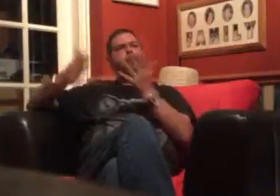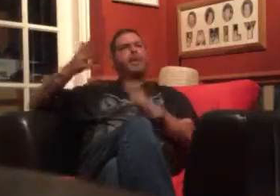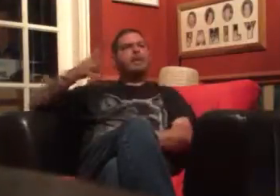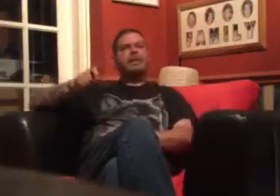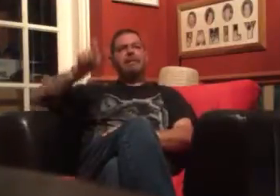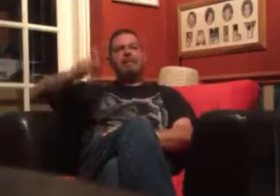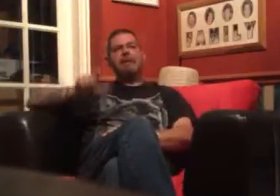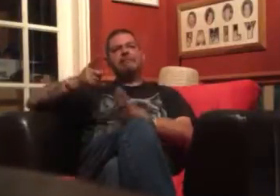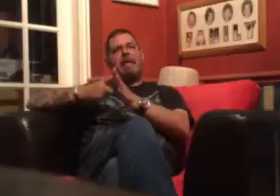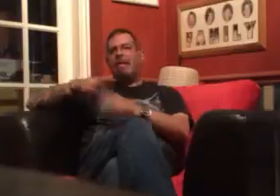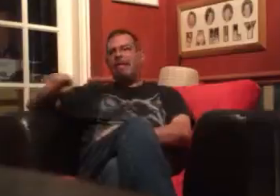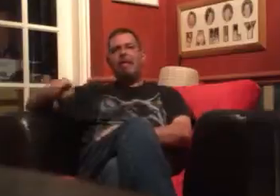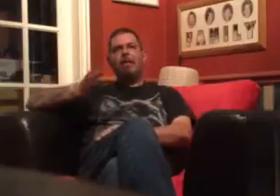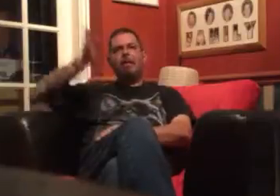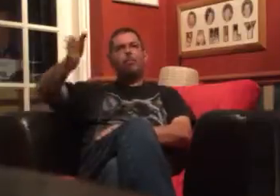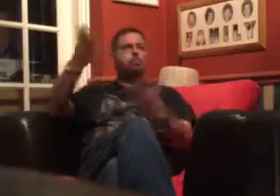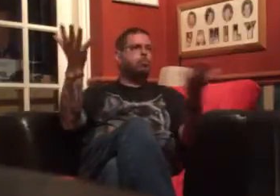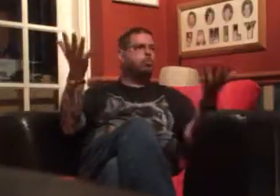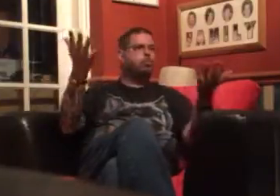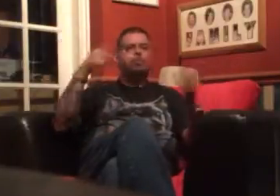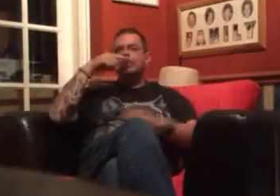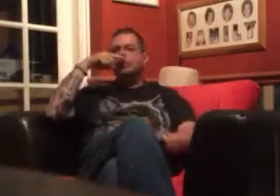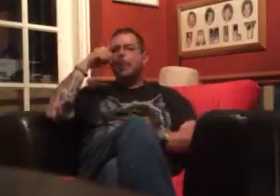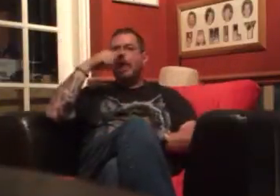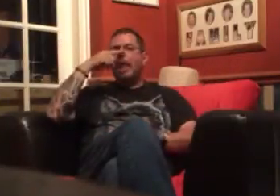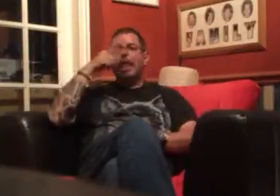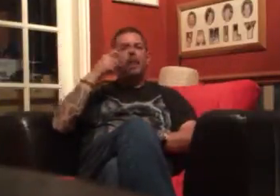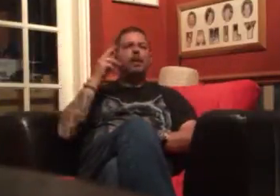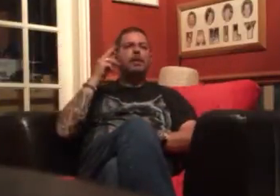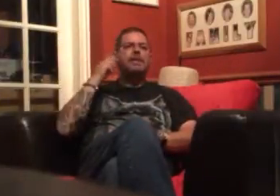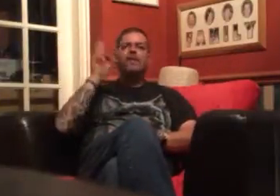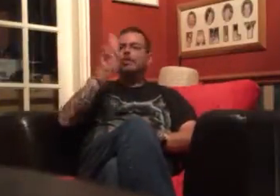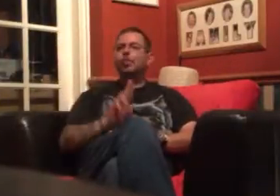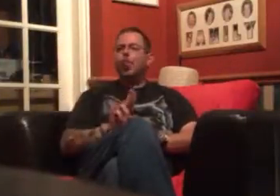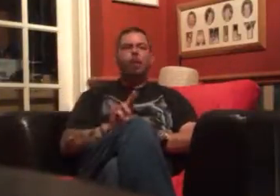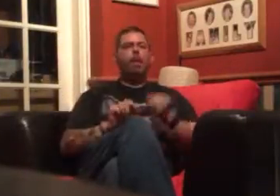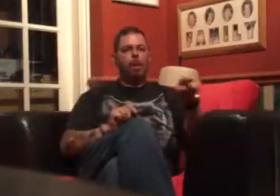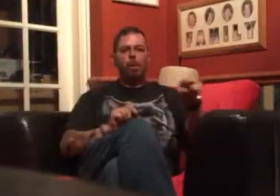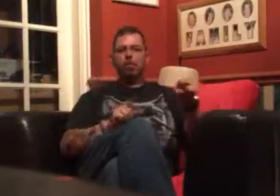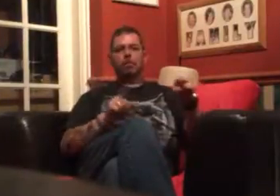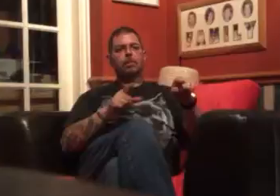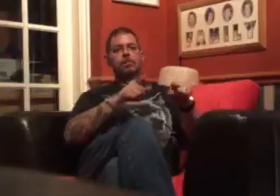their work experience, maybe this person will go to Solihull Deaf School,